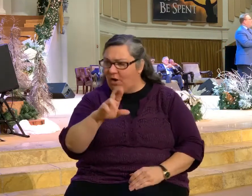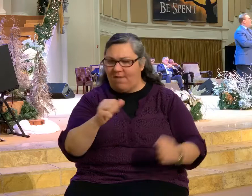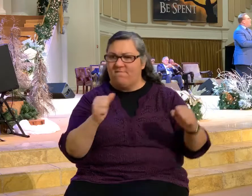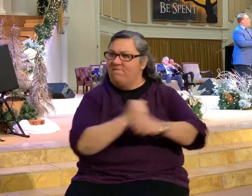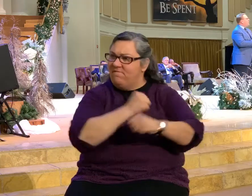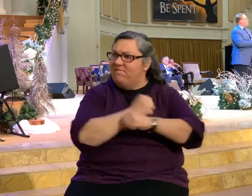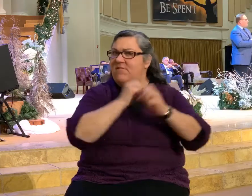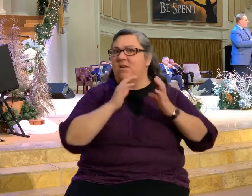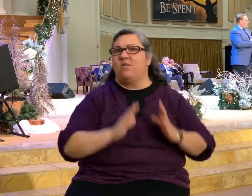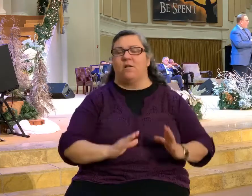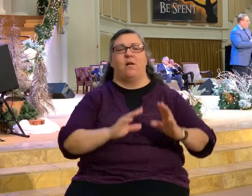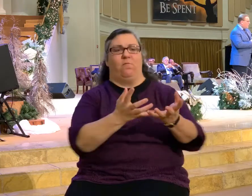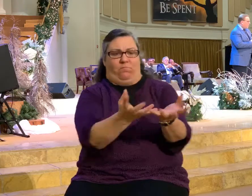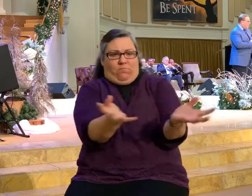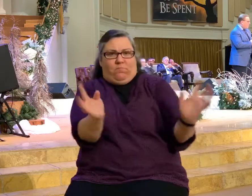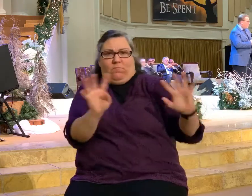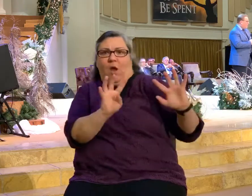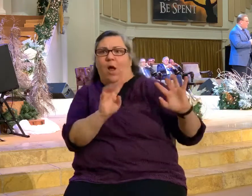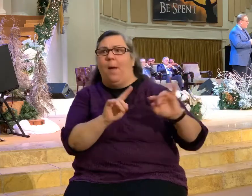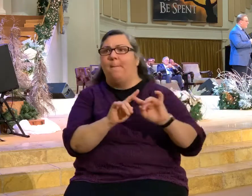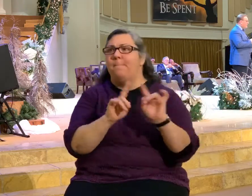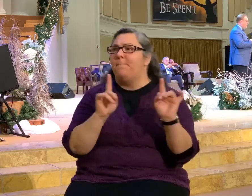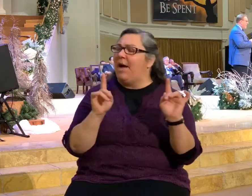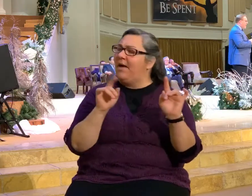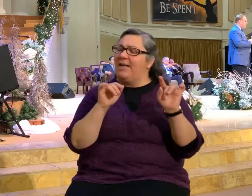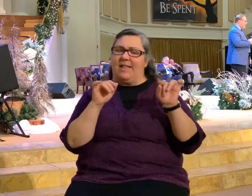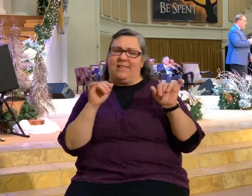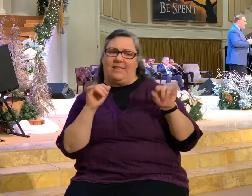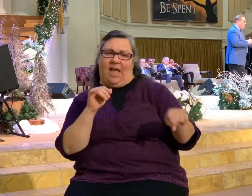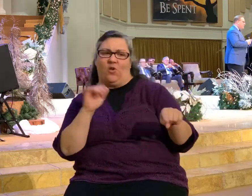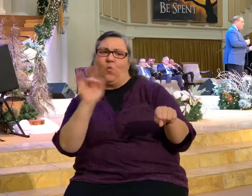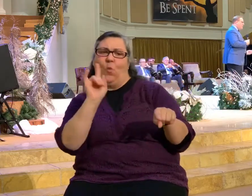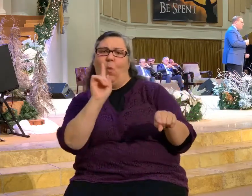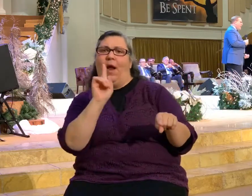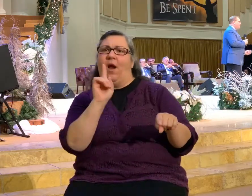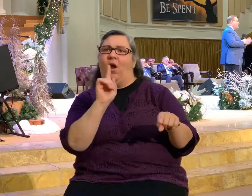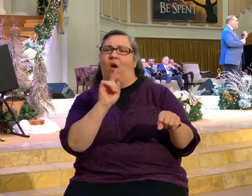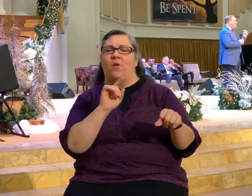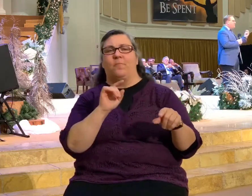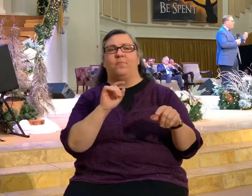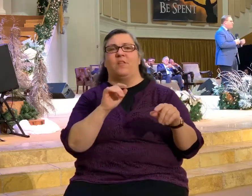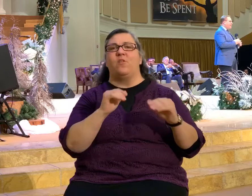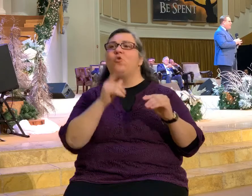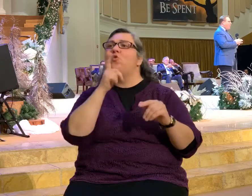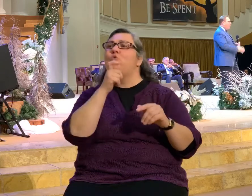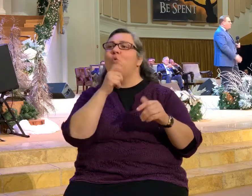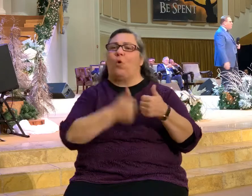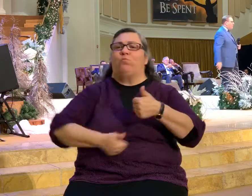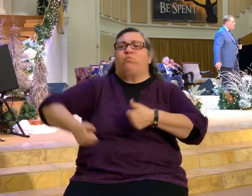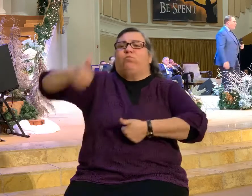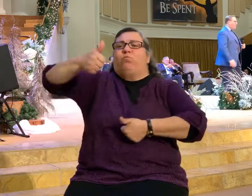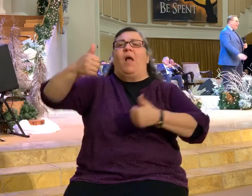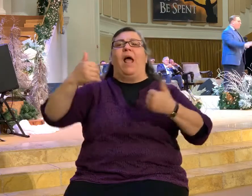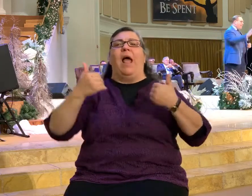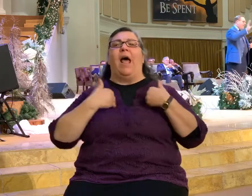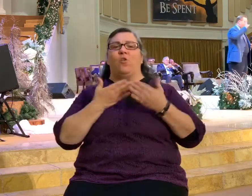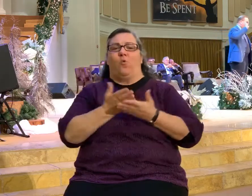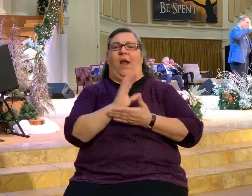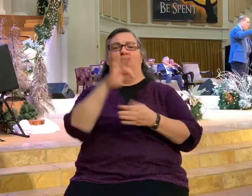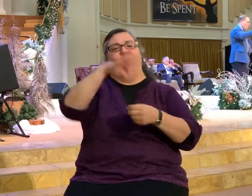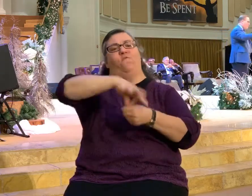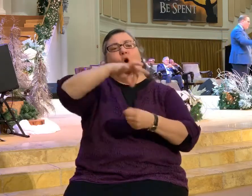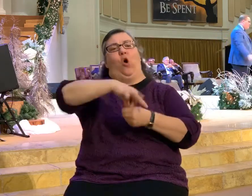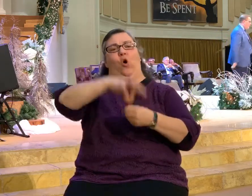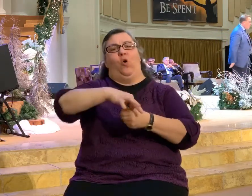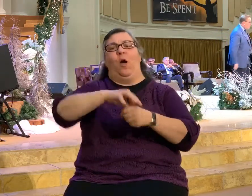simple republic. It was really an oligarchy where the elite class held the voting rights and the ability to bear arms well, while they kept